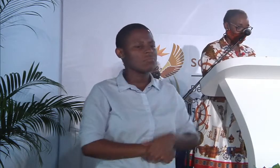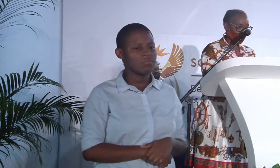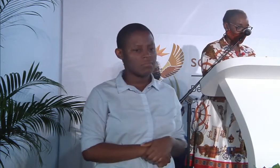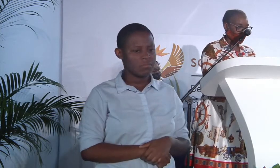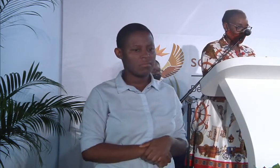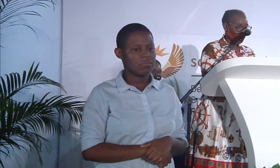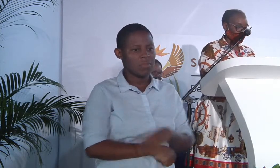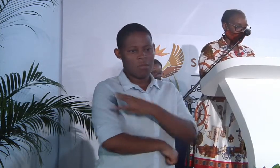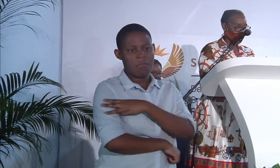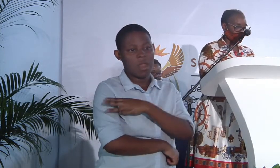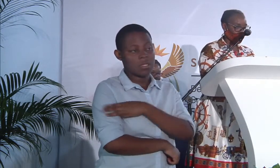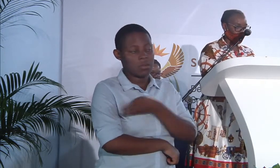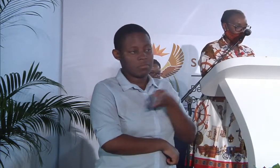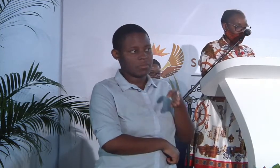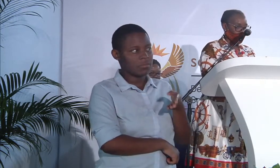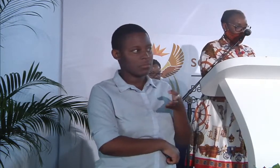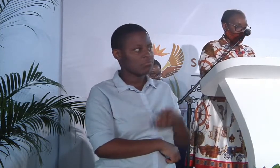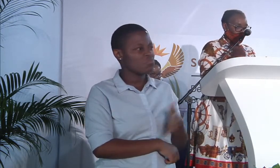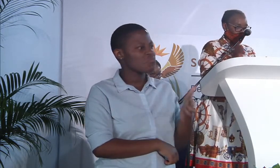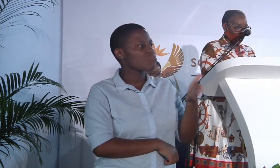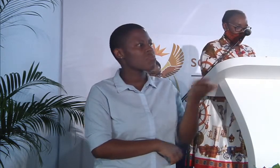here? Okay.